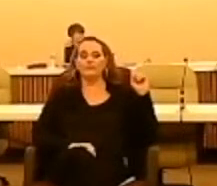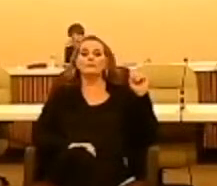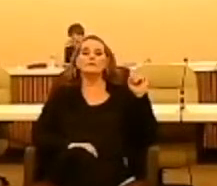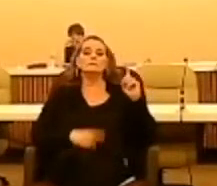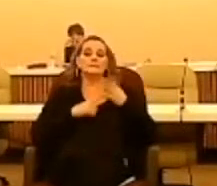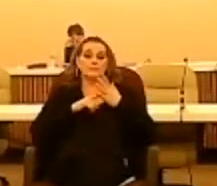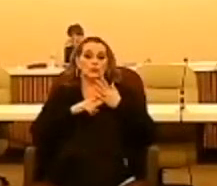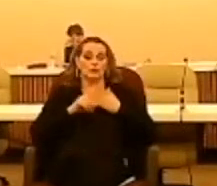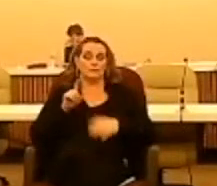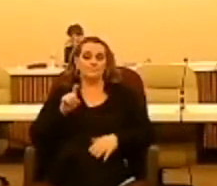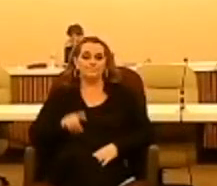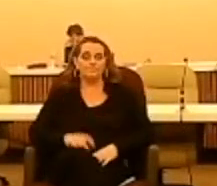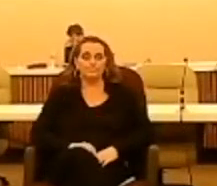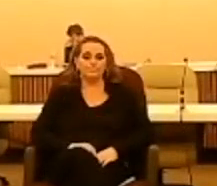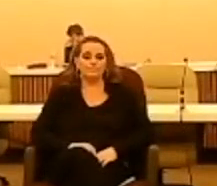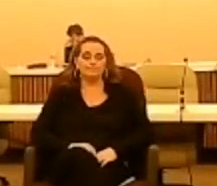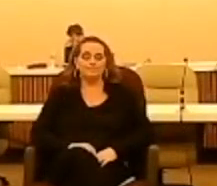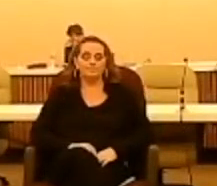discussion?